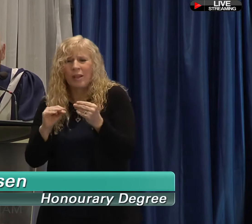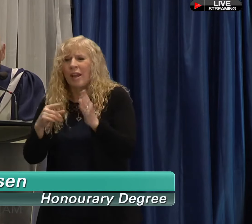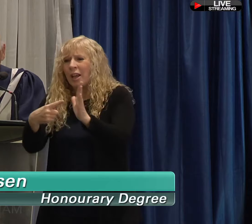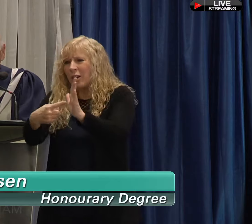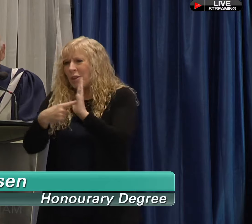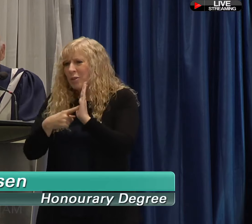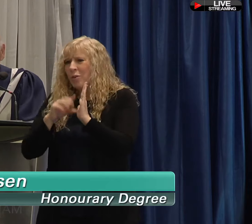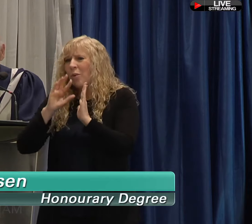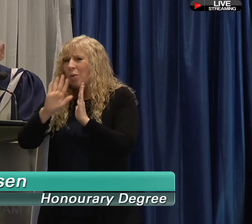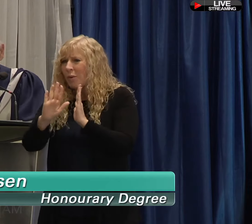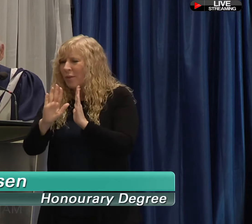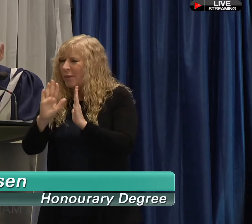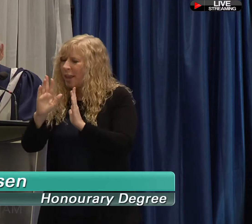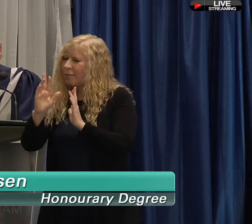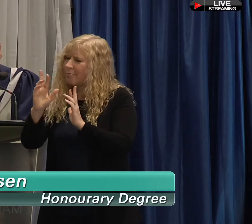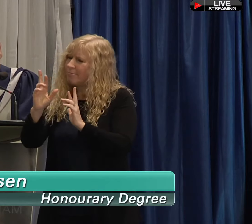consideration